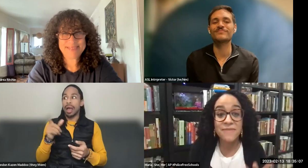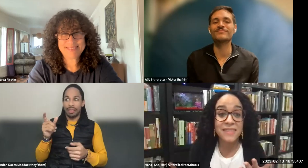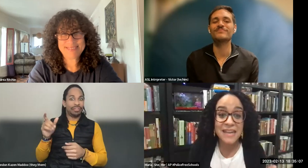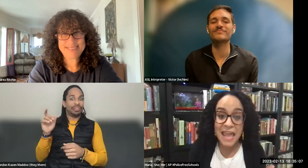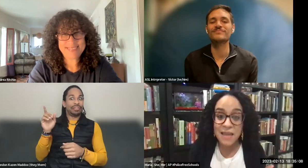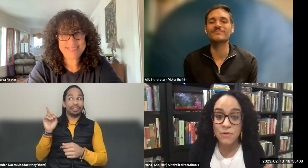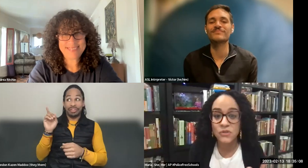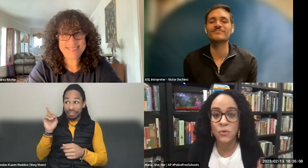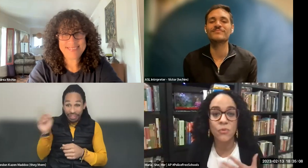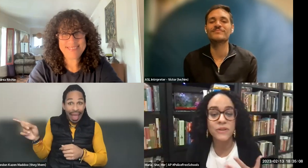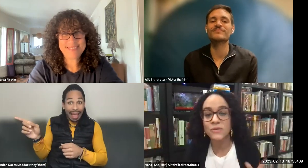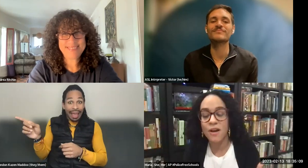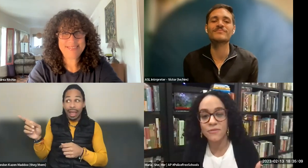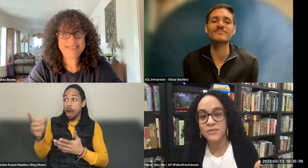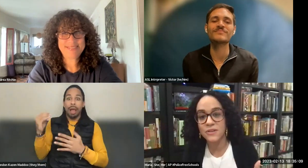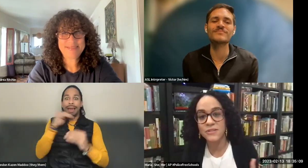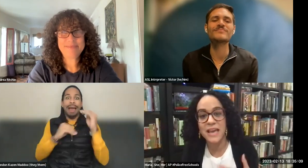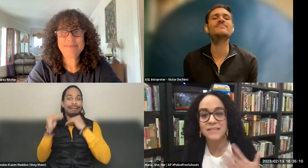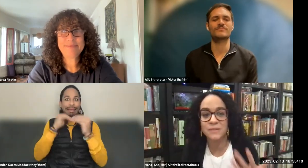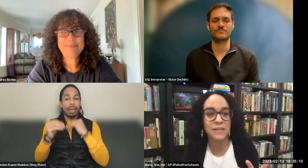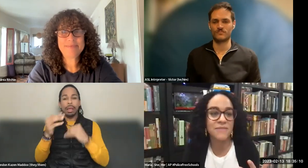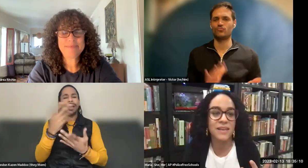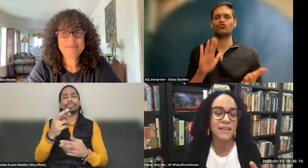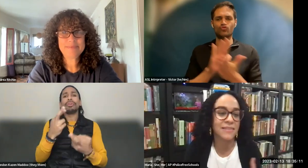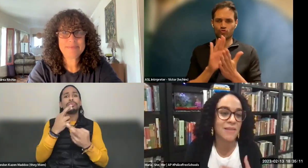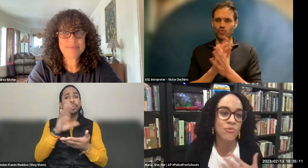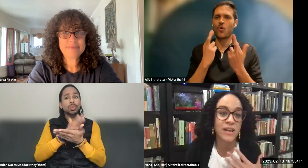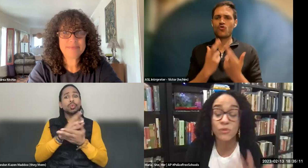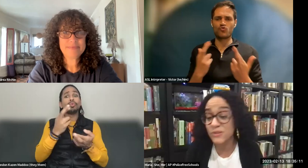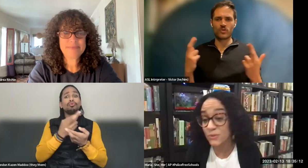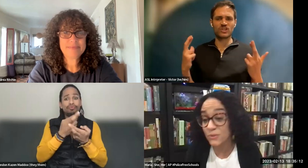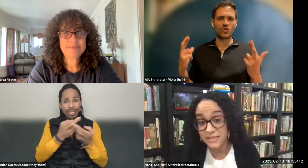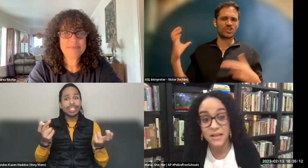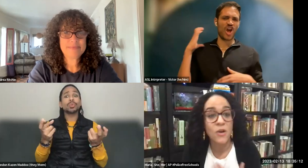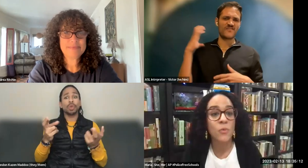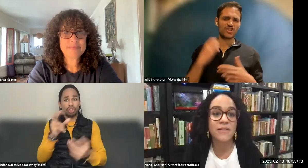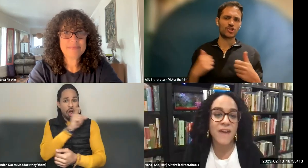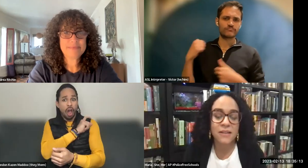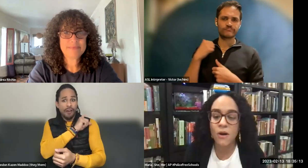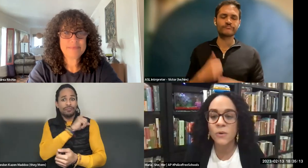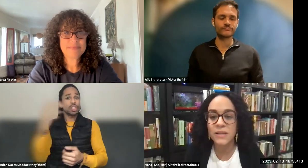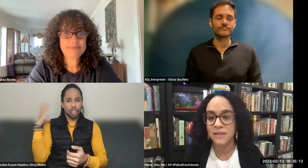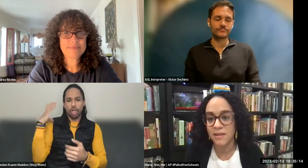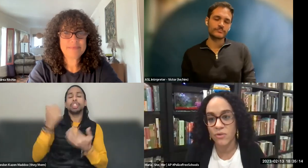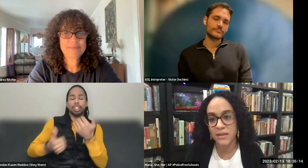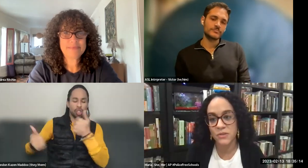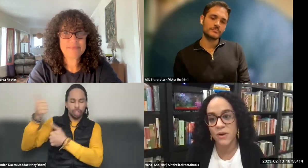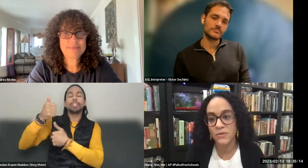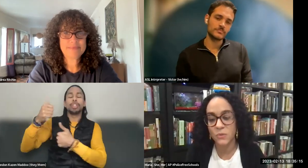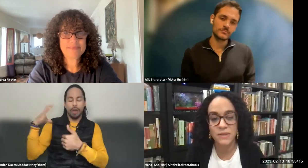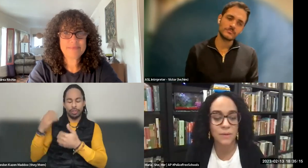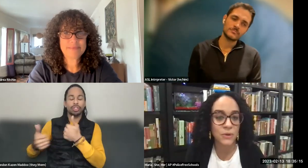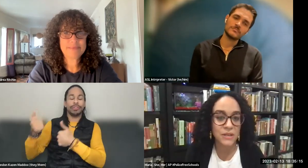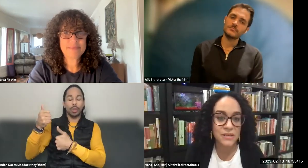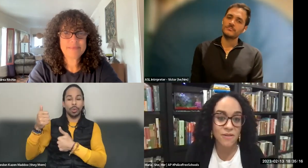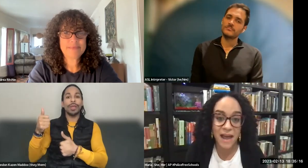mean, even the name school resource officers has us believing that they bring resources, when in fact, the only thing they bring into our